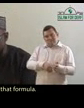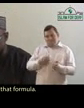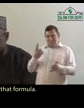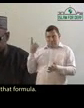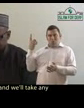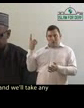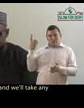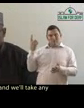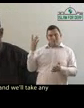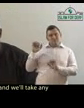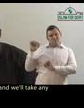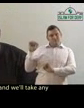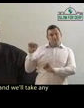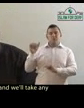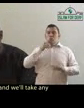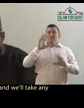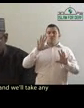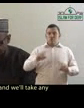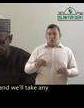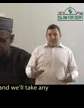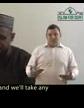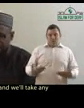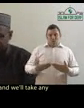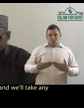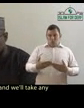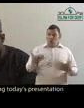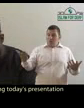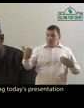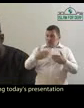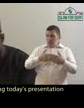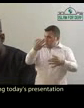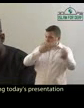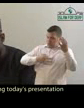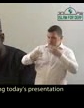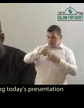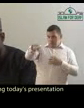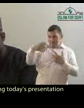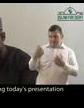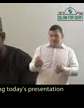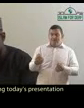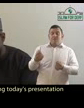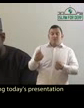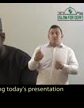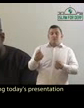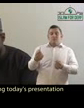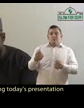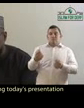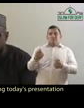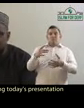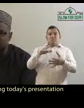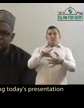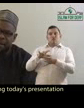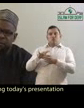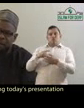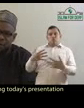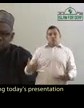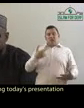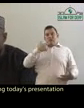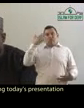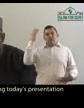that formula. So we're going to stop here, and we'll take any questions that you may have concerning